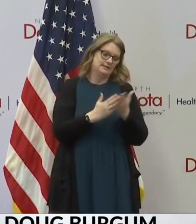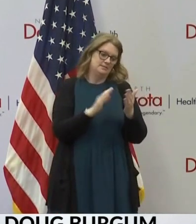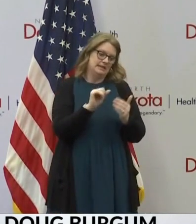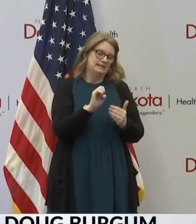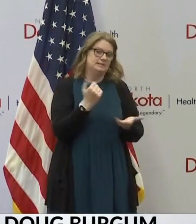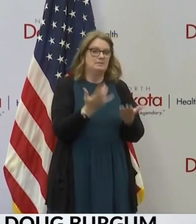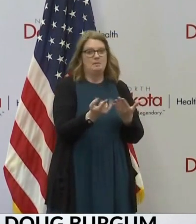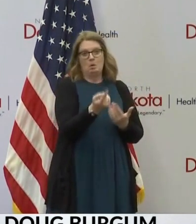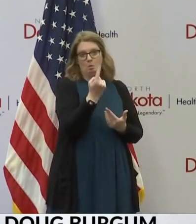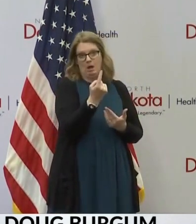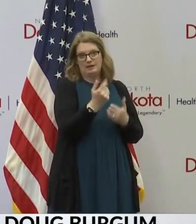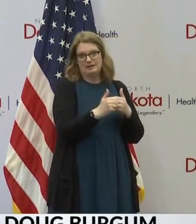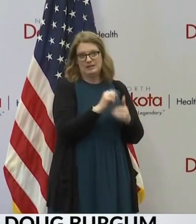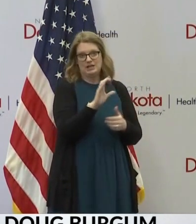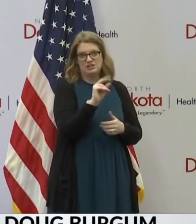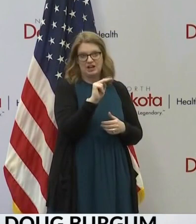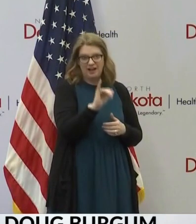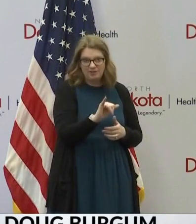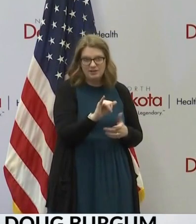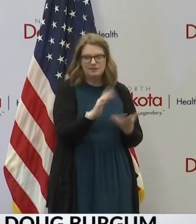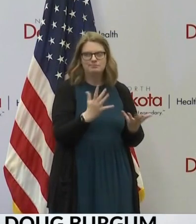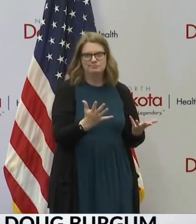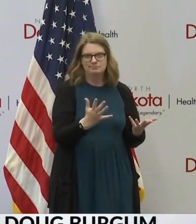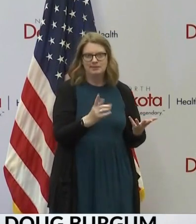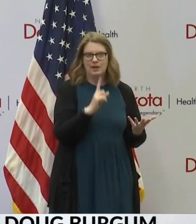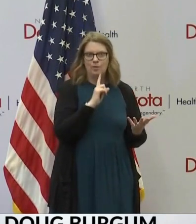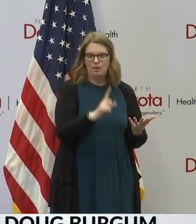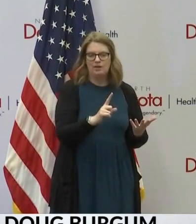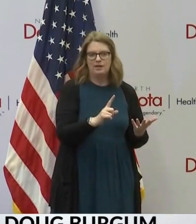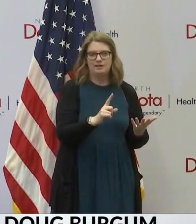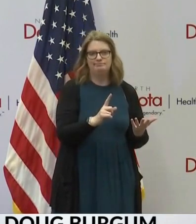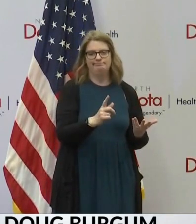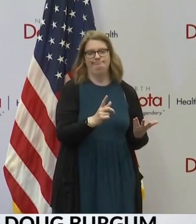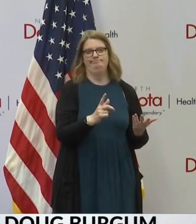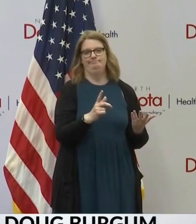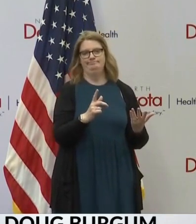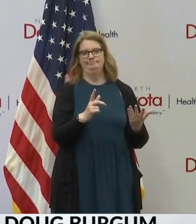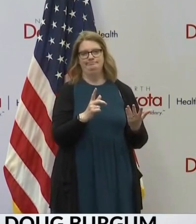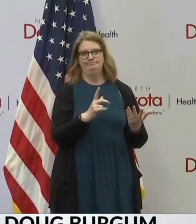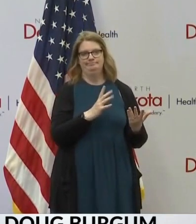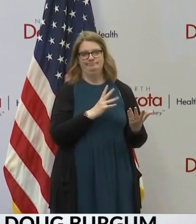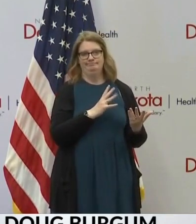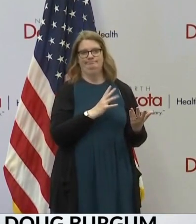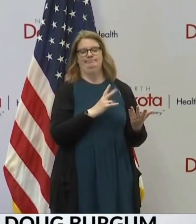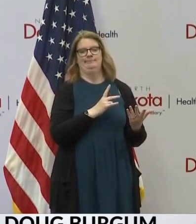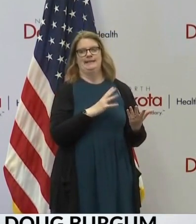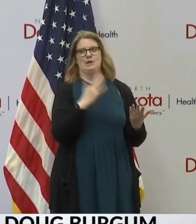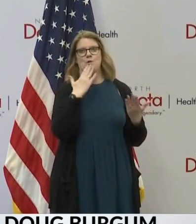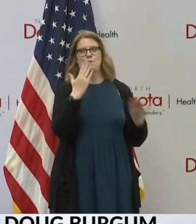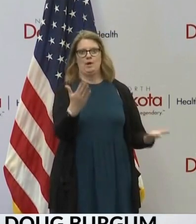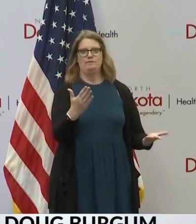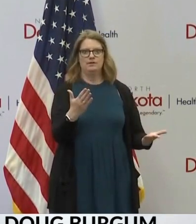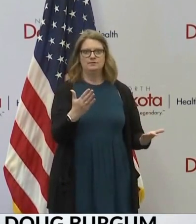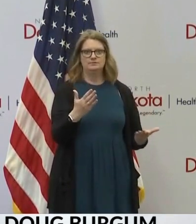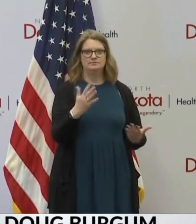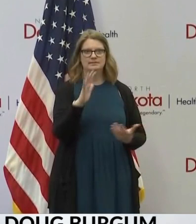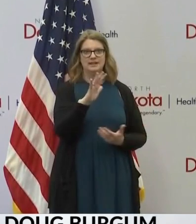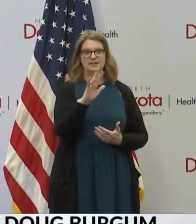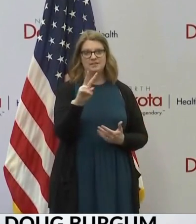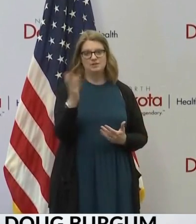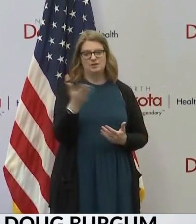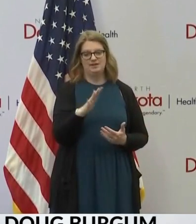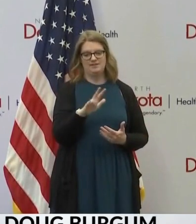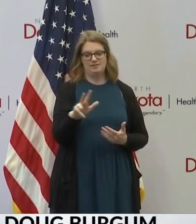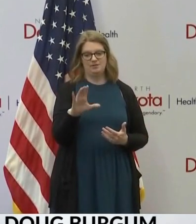be 1 in a county. I mean, to be in that position, I mean, we should be just super grateful. I mean, out of 52 out of